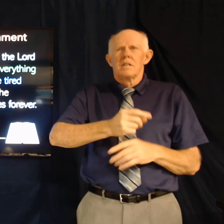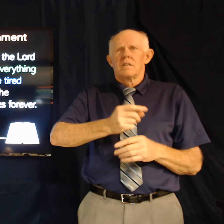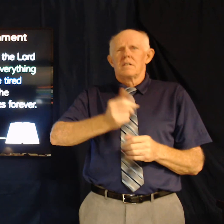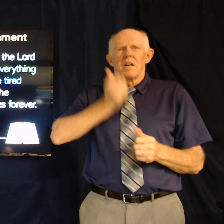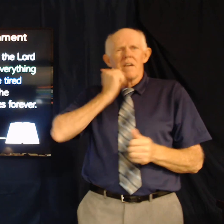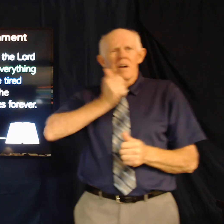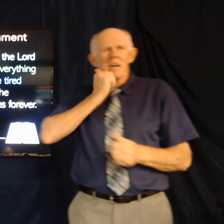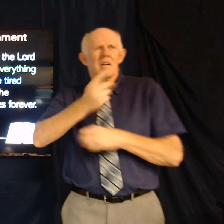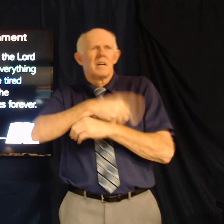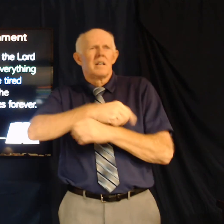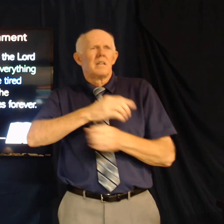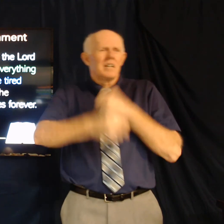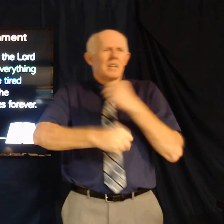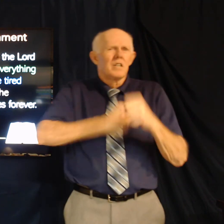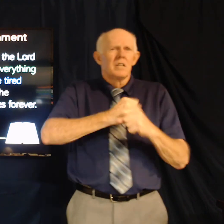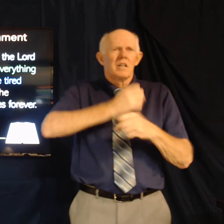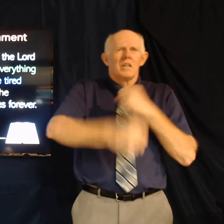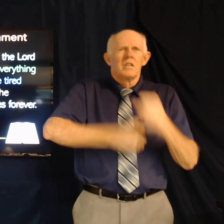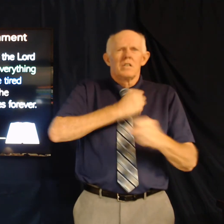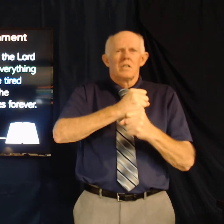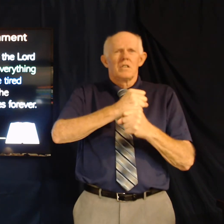But he made everything in one day.